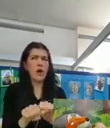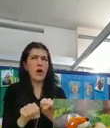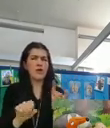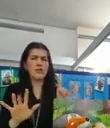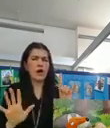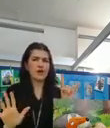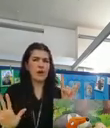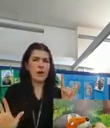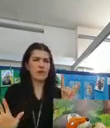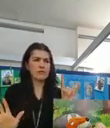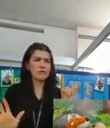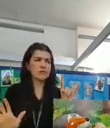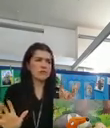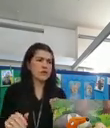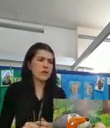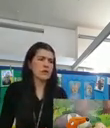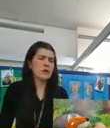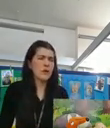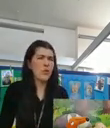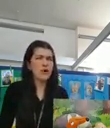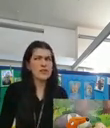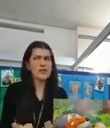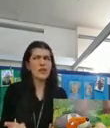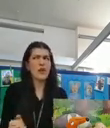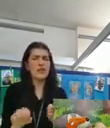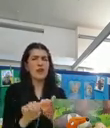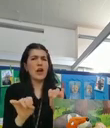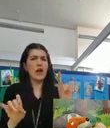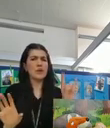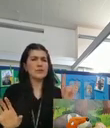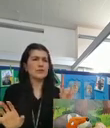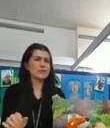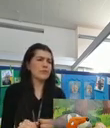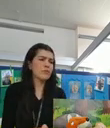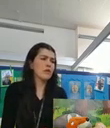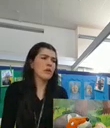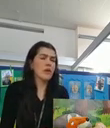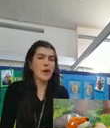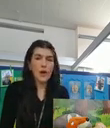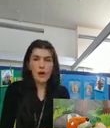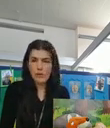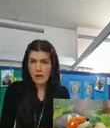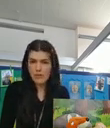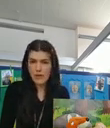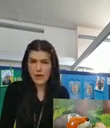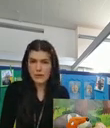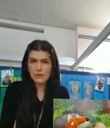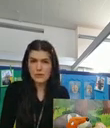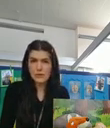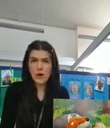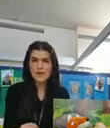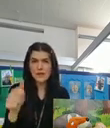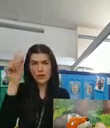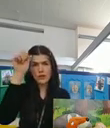"A Gruffalo? What's a Gruffalo?" "A Gruffalo? Why didn't you